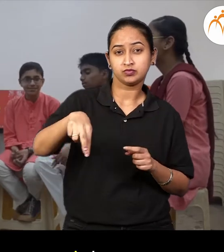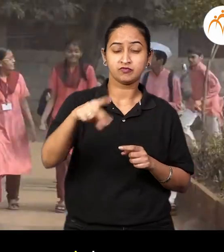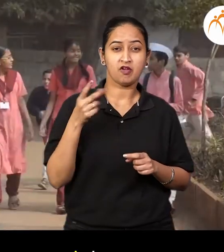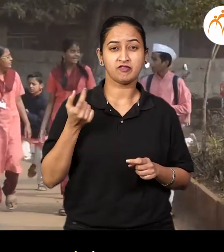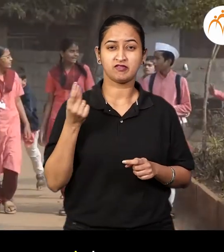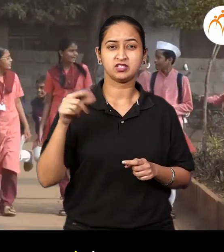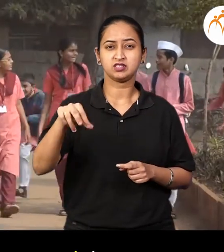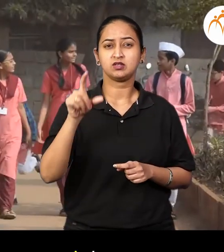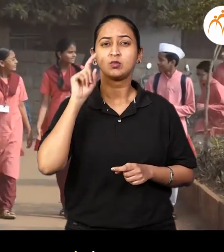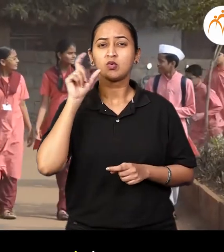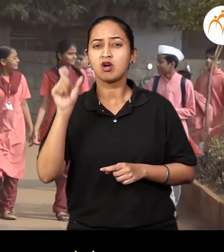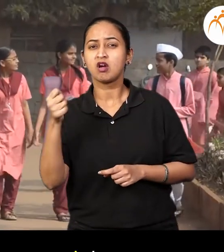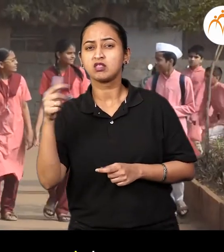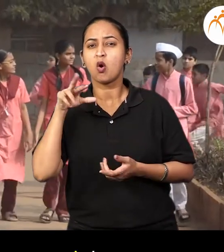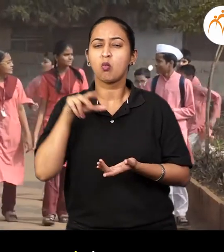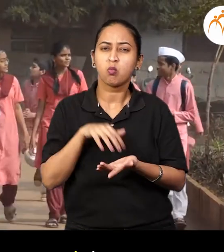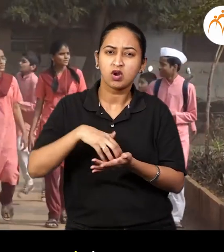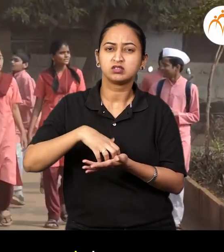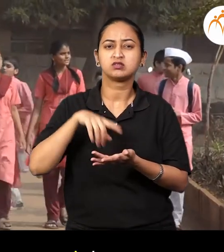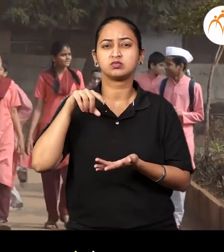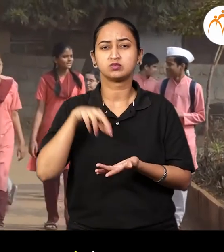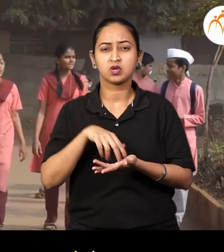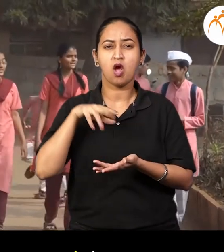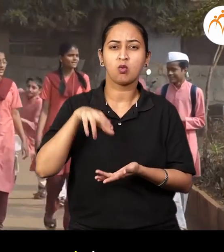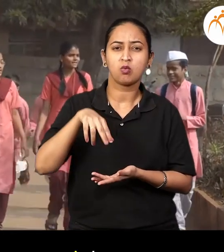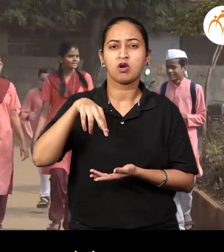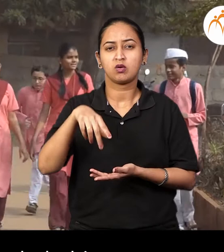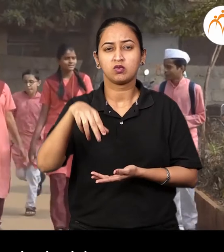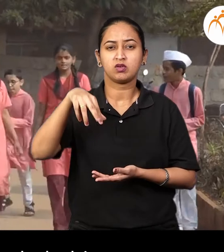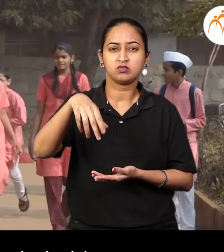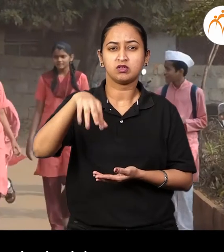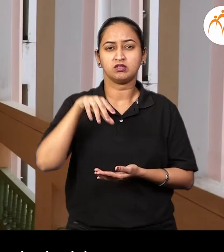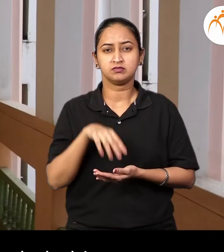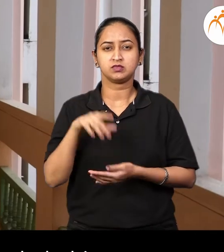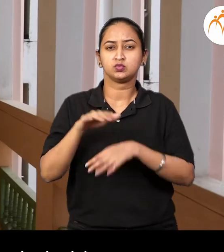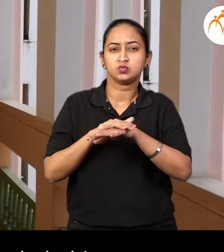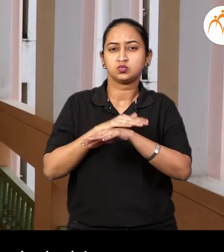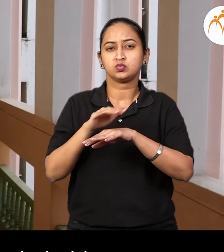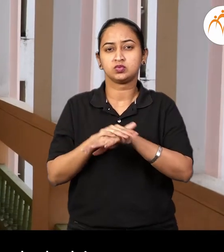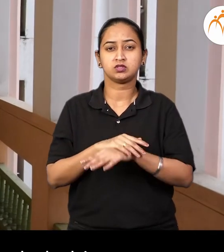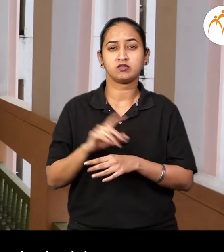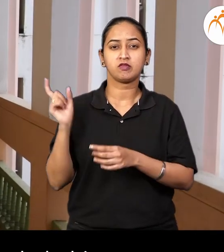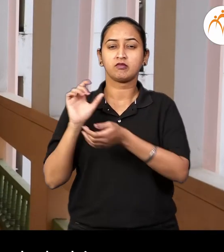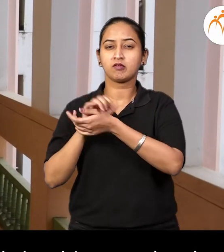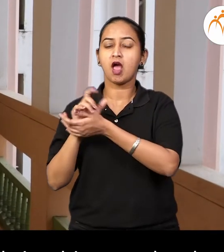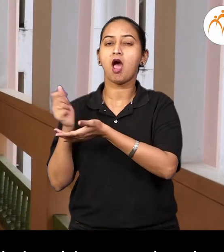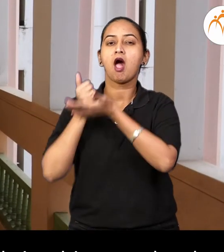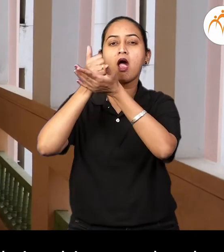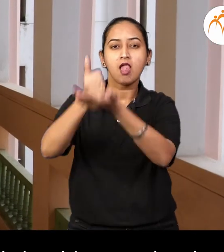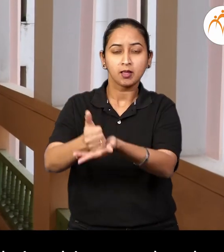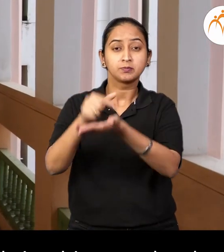because he has a weak leg. Other children help him.